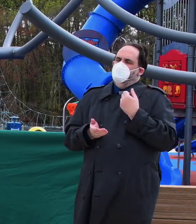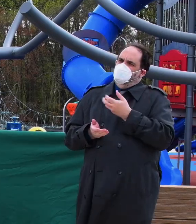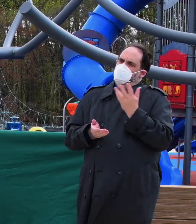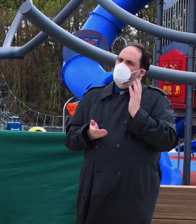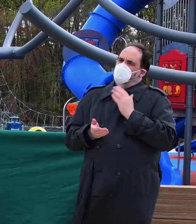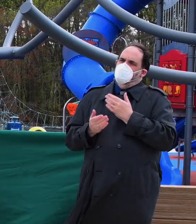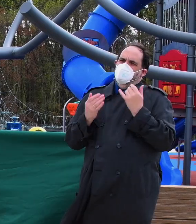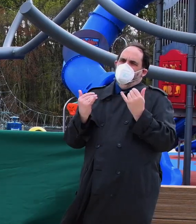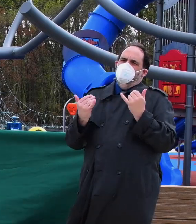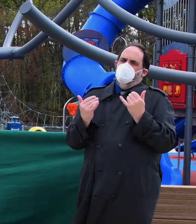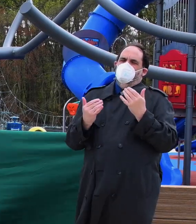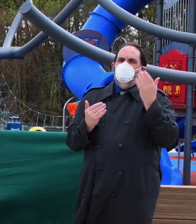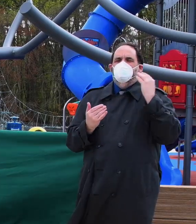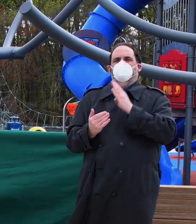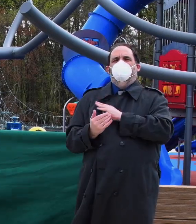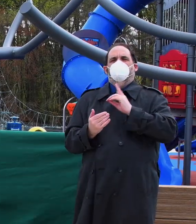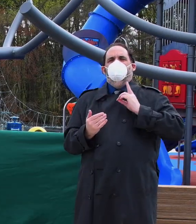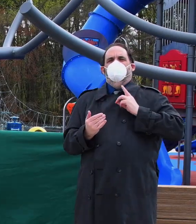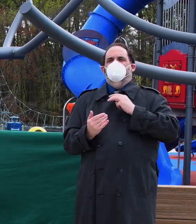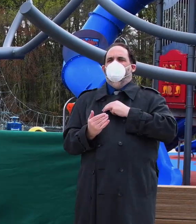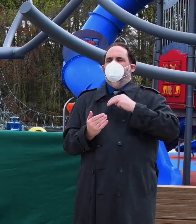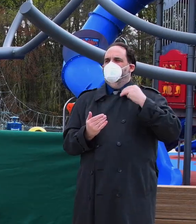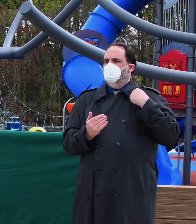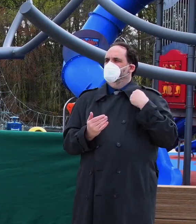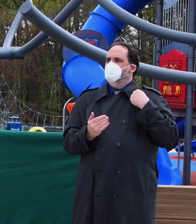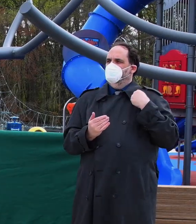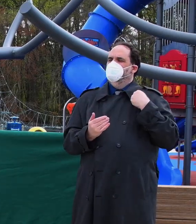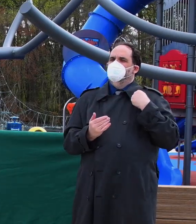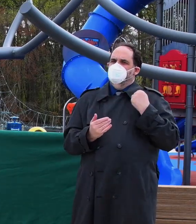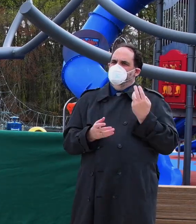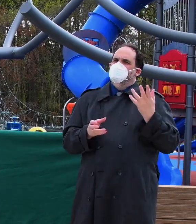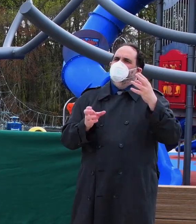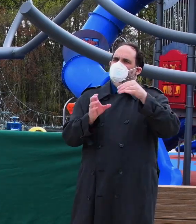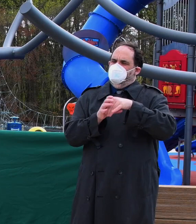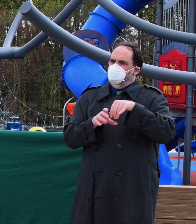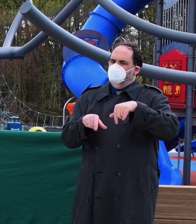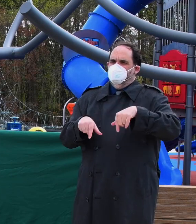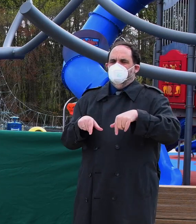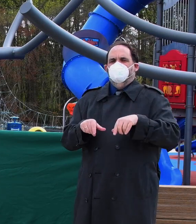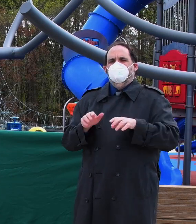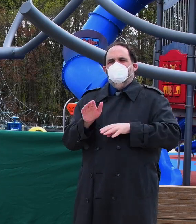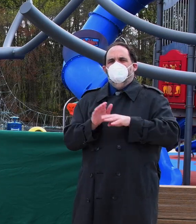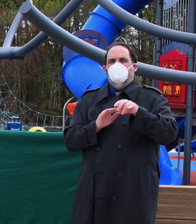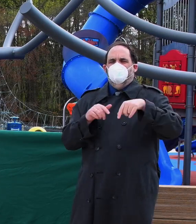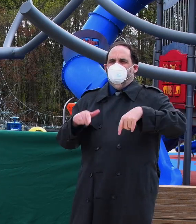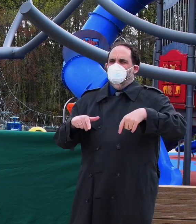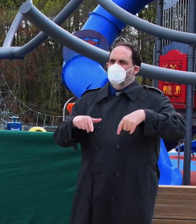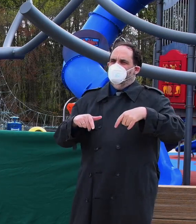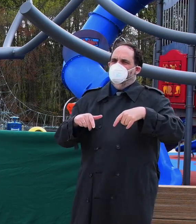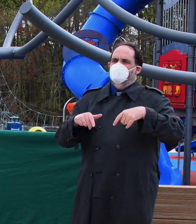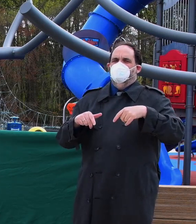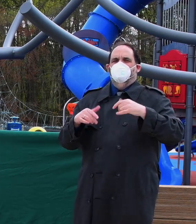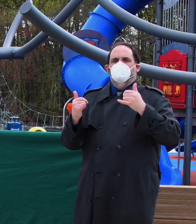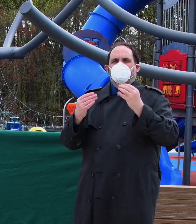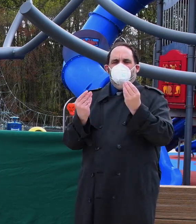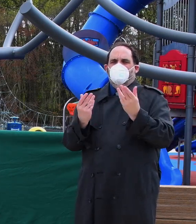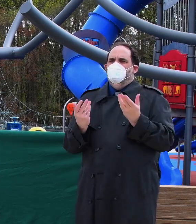our current and former board members have been engaged with the development of this facility